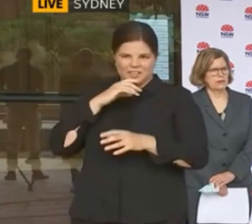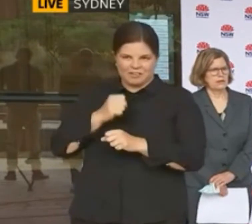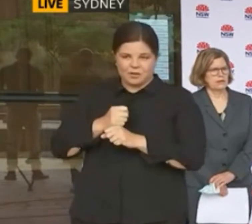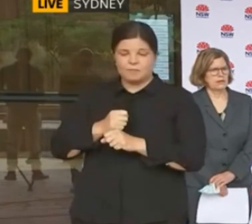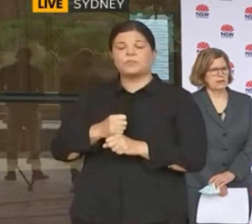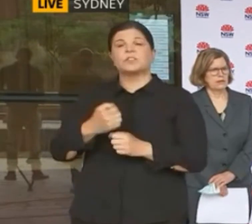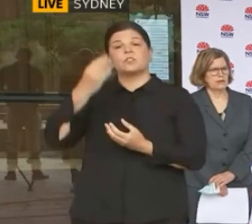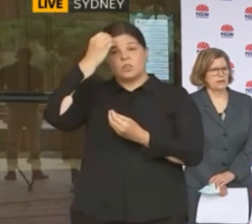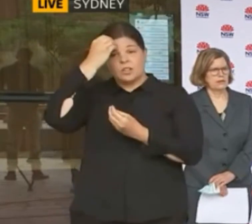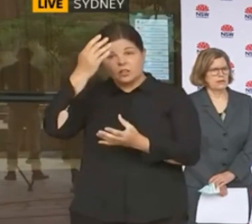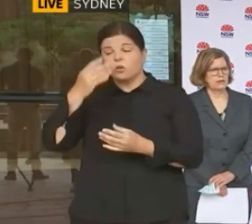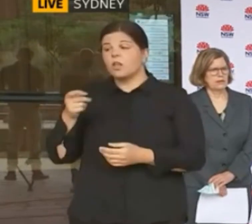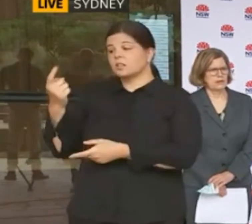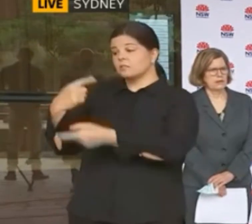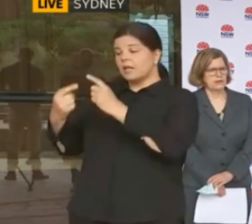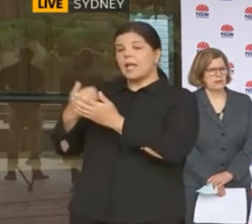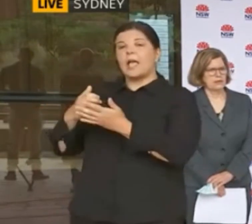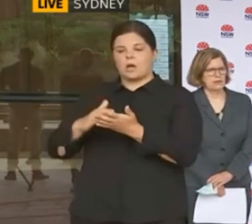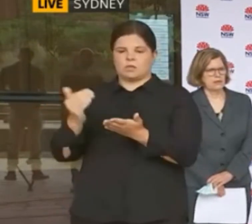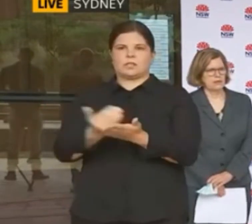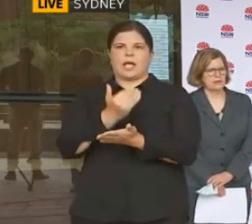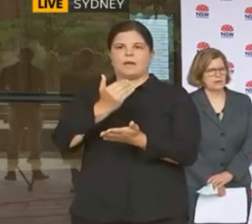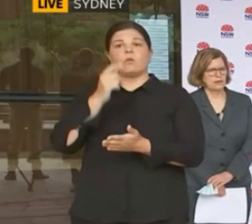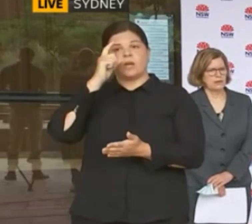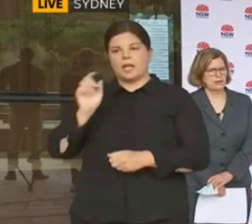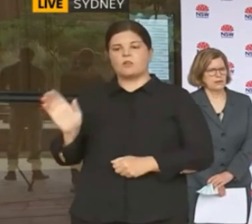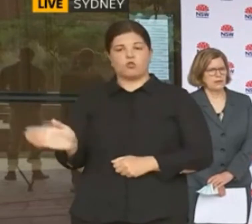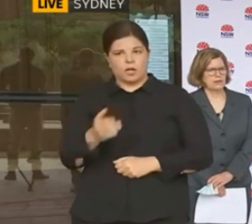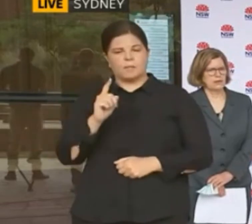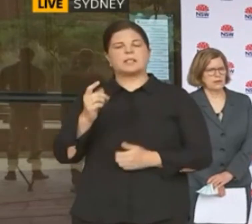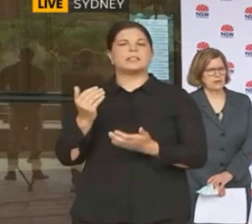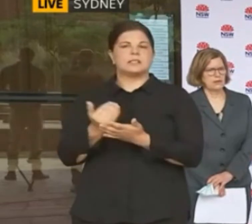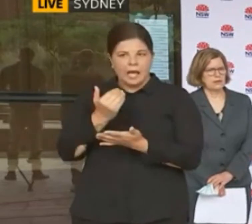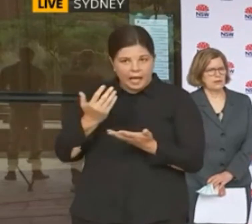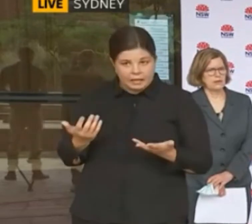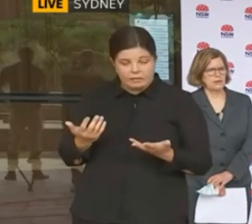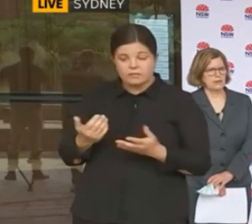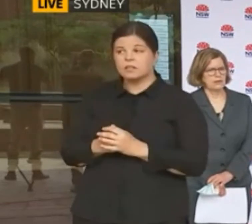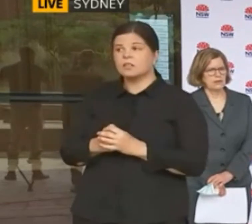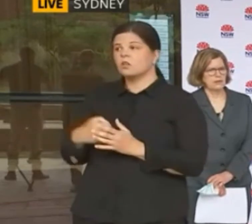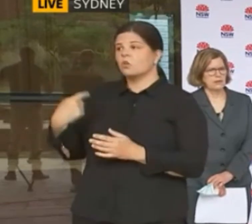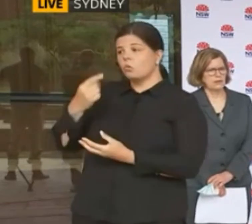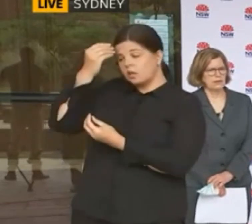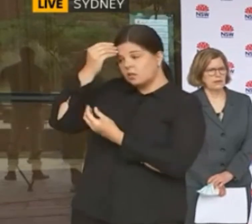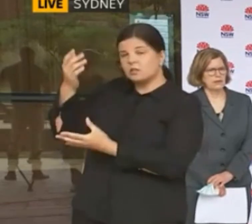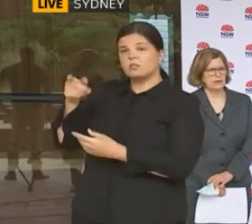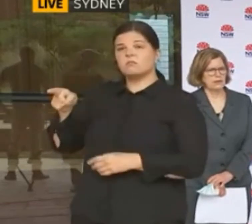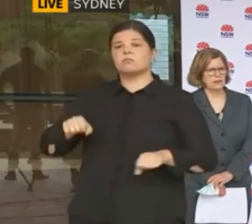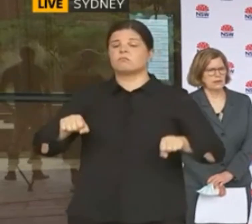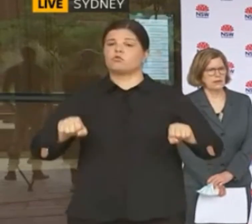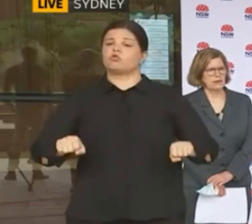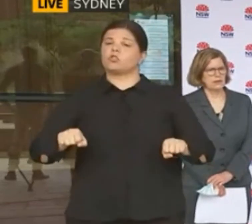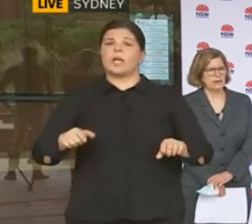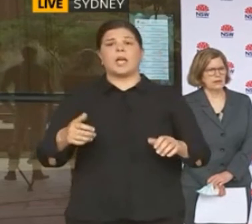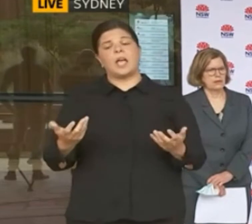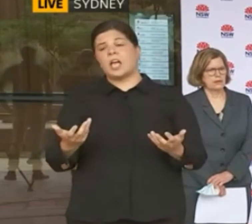health experts as to how to run a safe test. We've provided that information to Cricket Australia. The chair has been effusive in his comments in